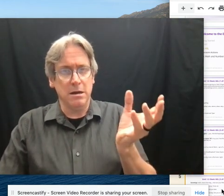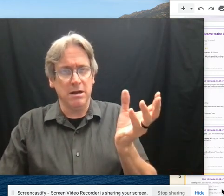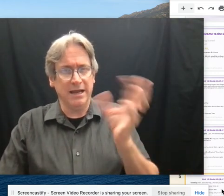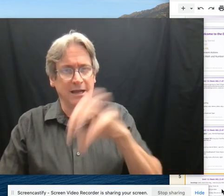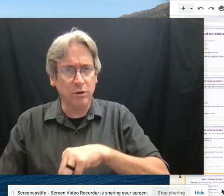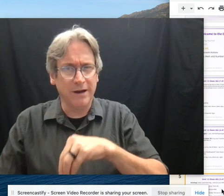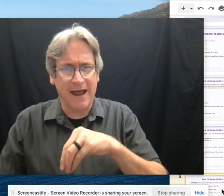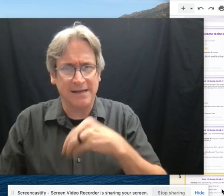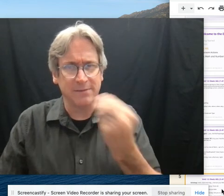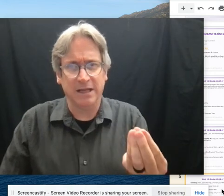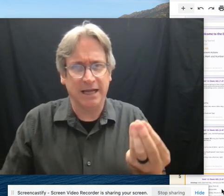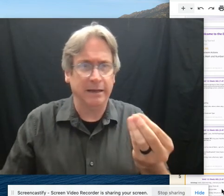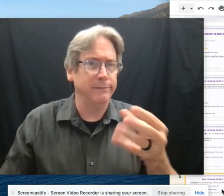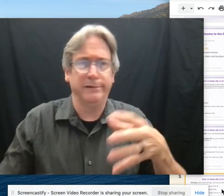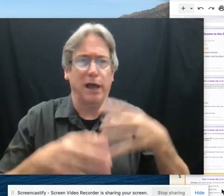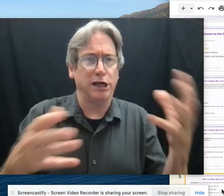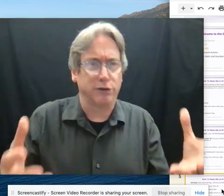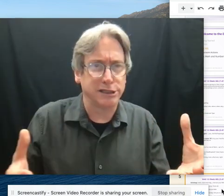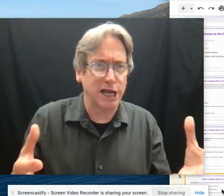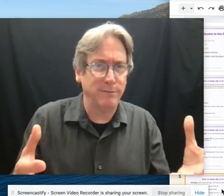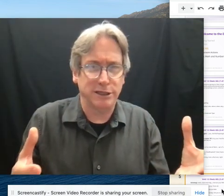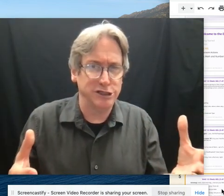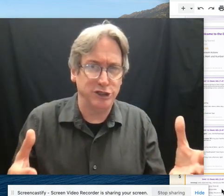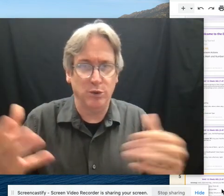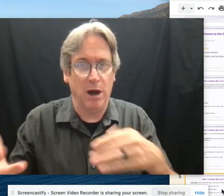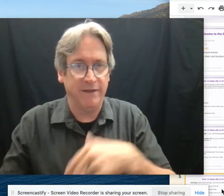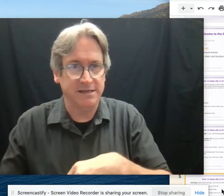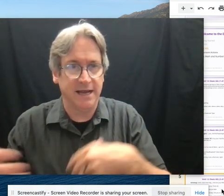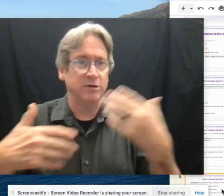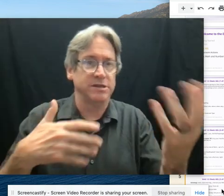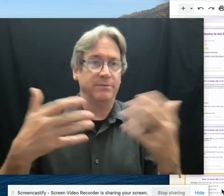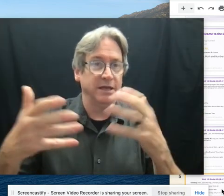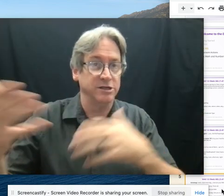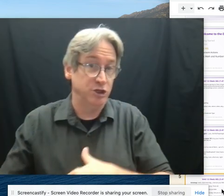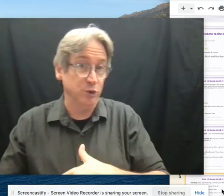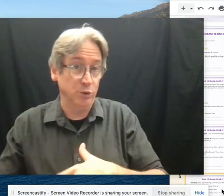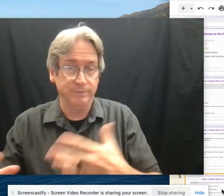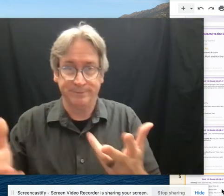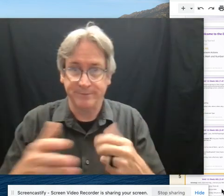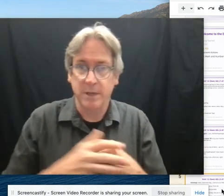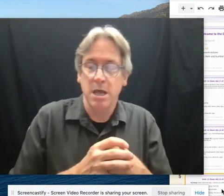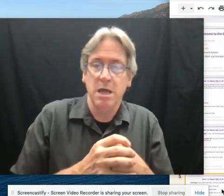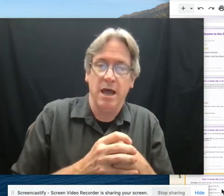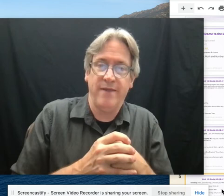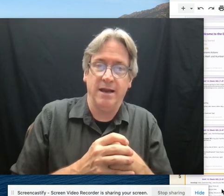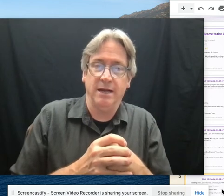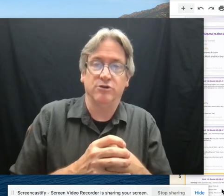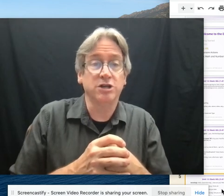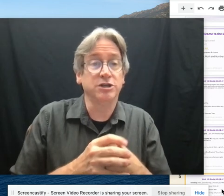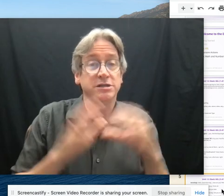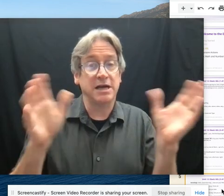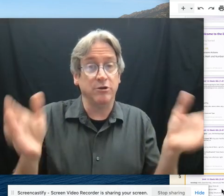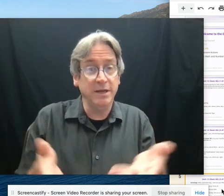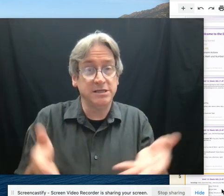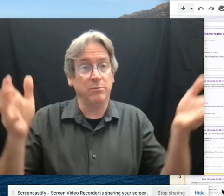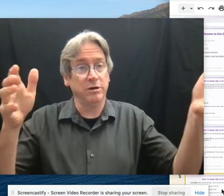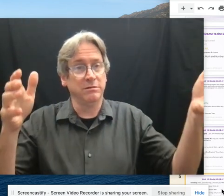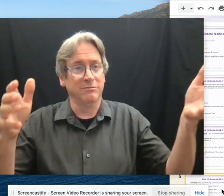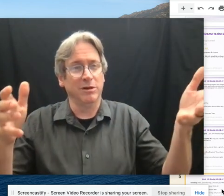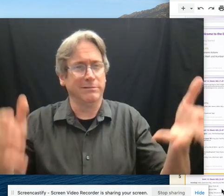then included in that, something like your assignment is due on this date or something is due. And then introductions, how to